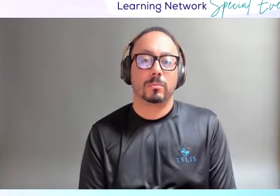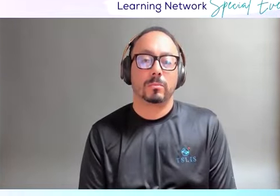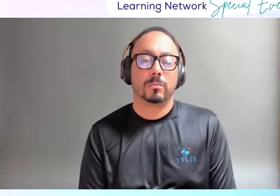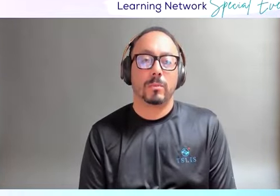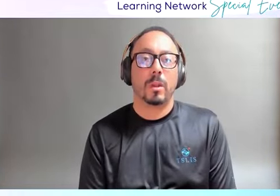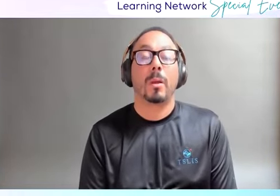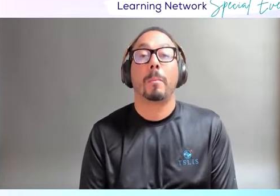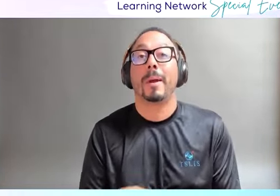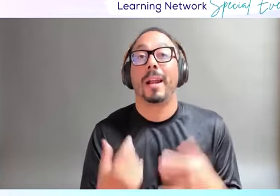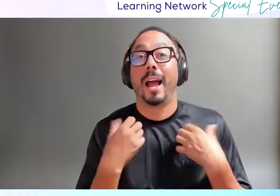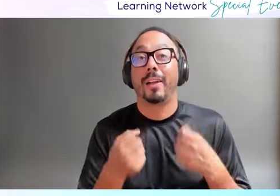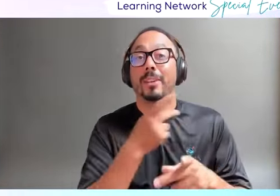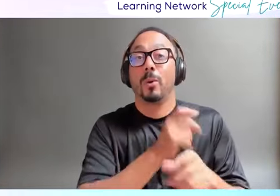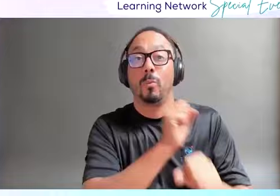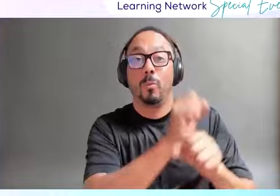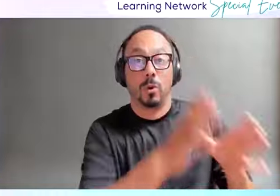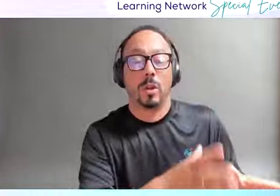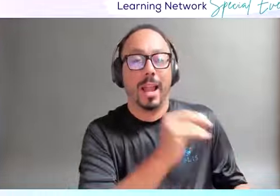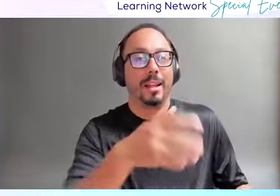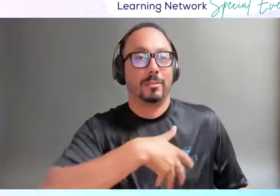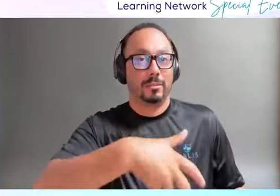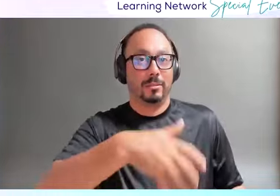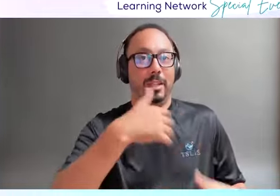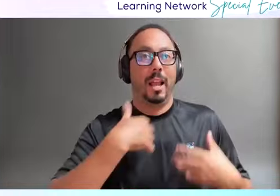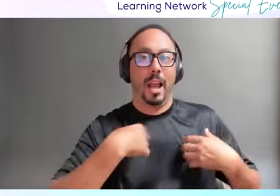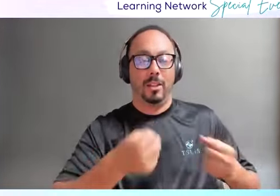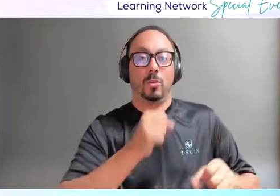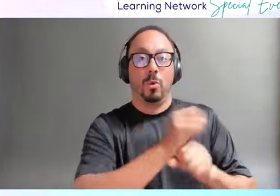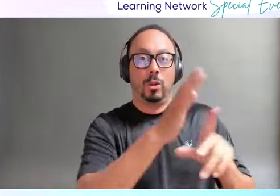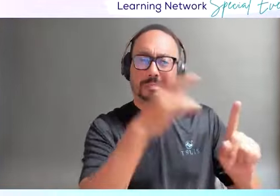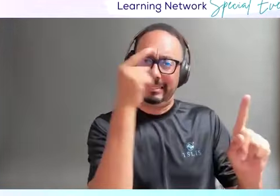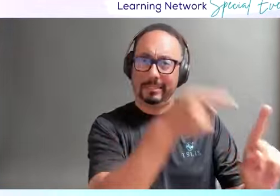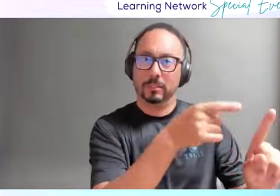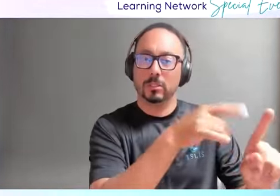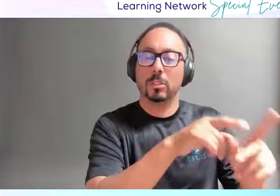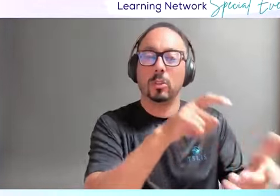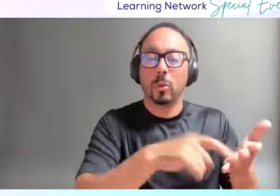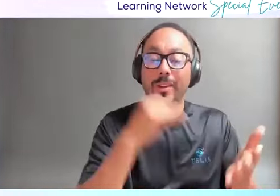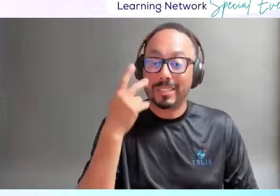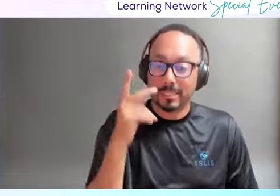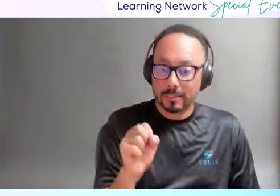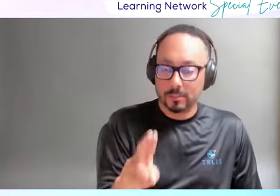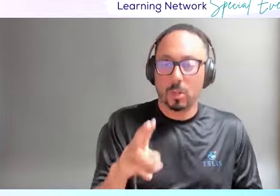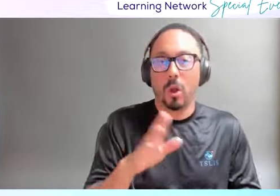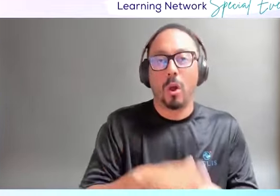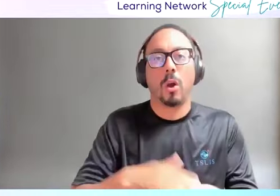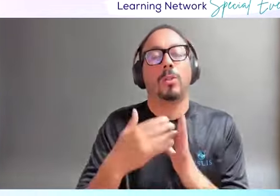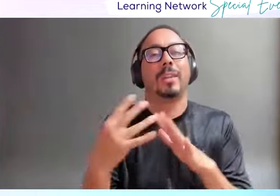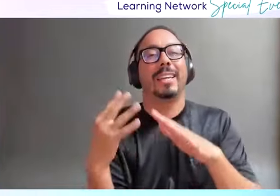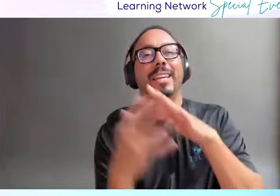workers and reproductive healthcare workers in particular to note substance use on intake file, so that those